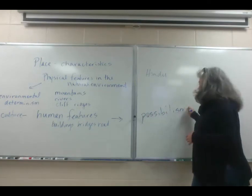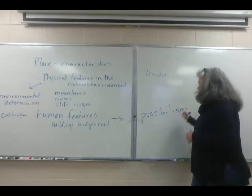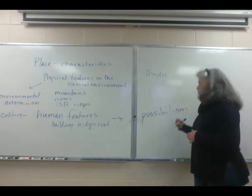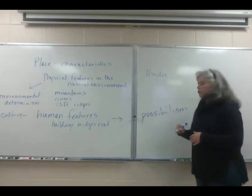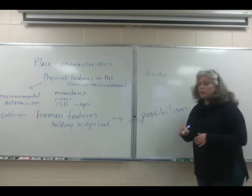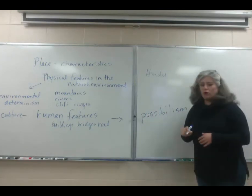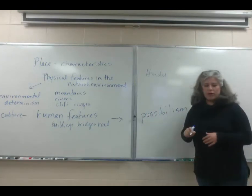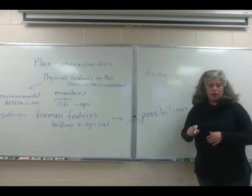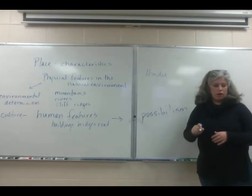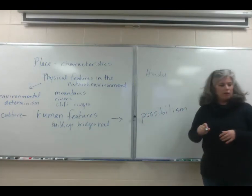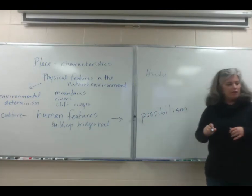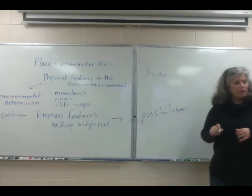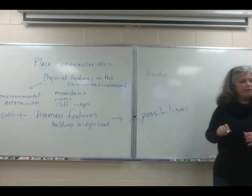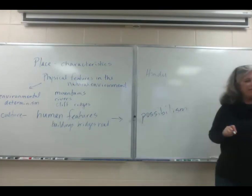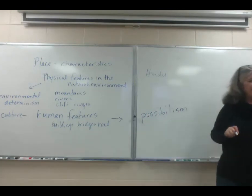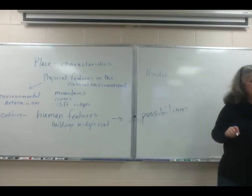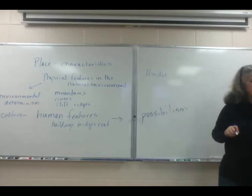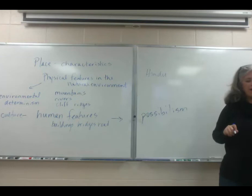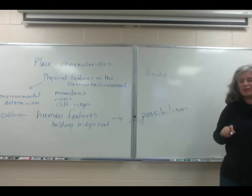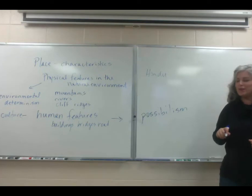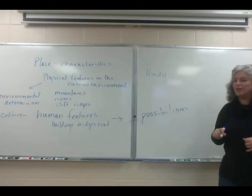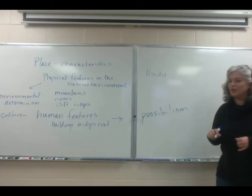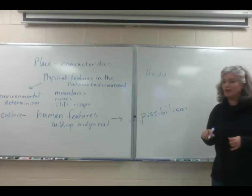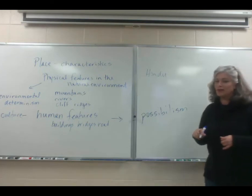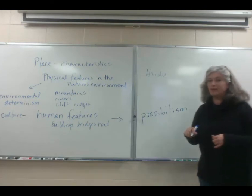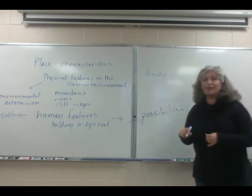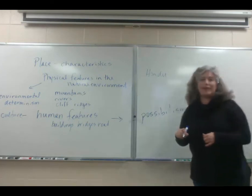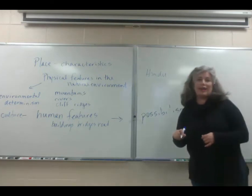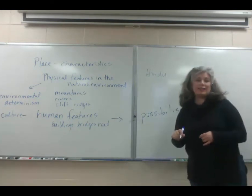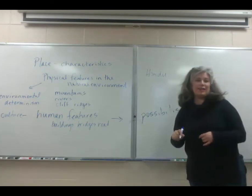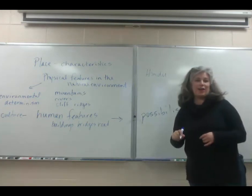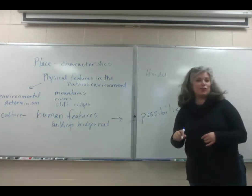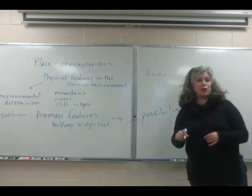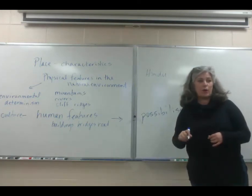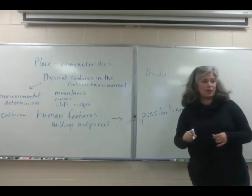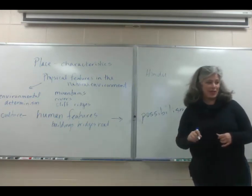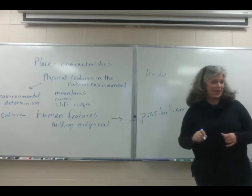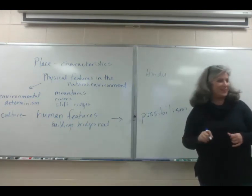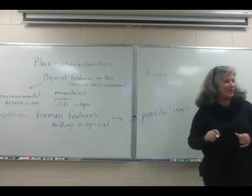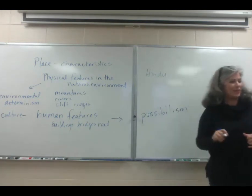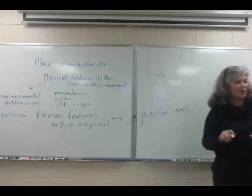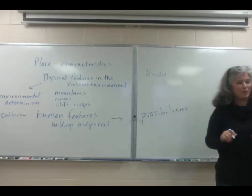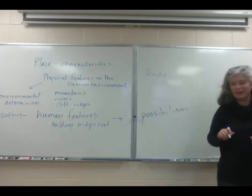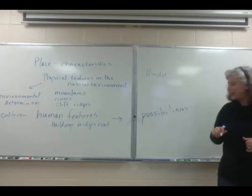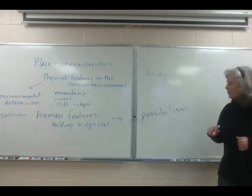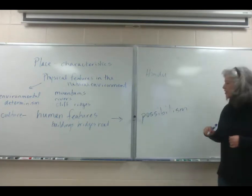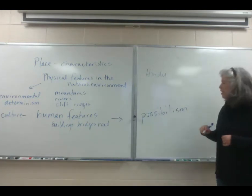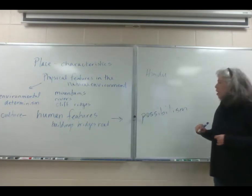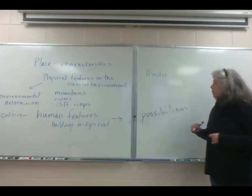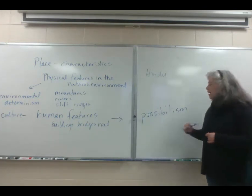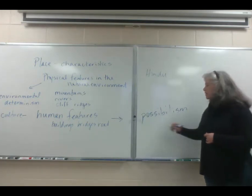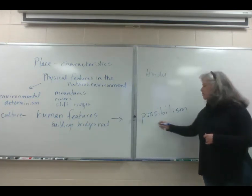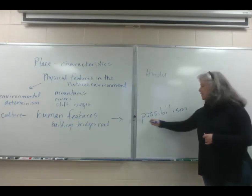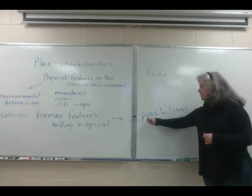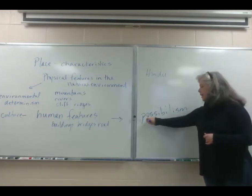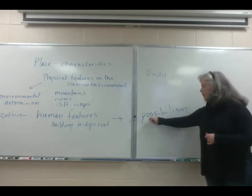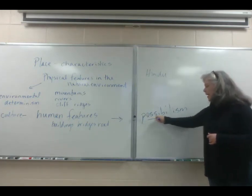What's the root word there? Possible or possibility, yes, not a trick question. So the root word here with possibilism